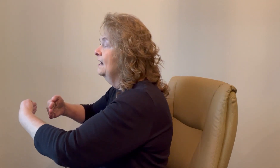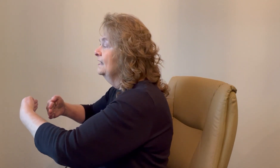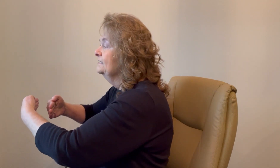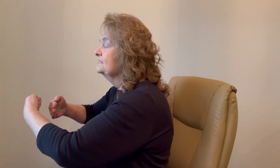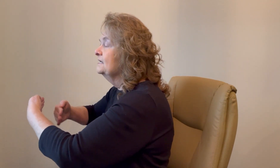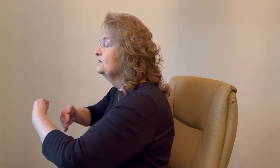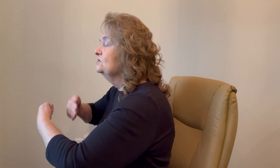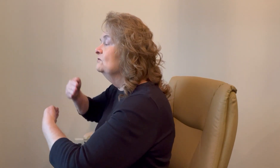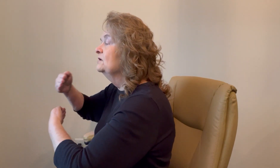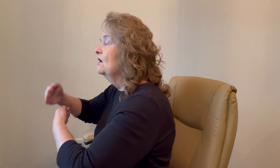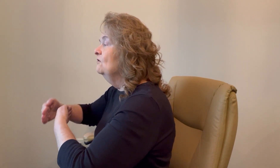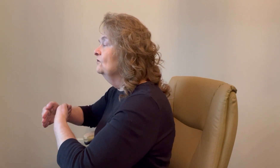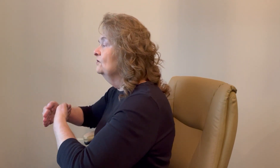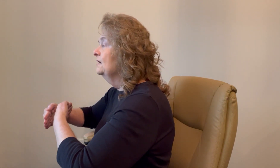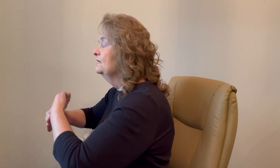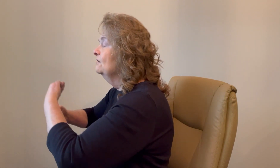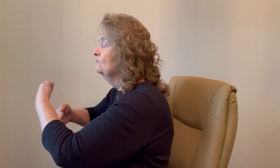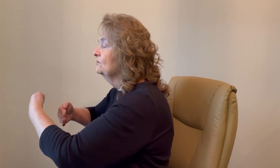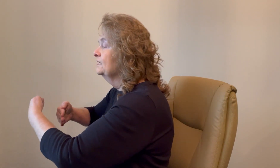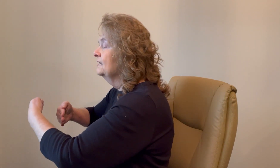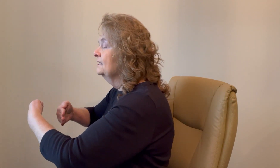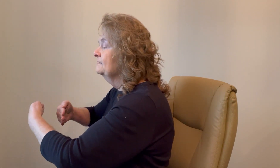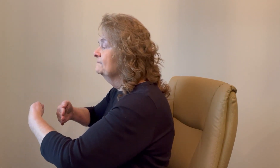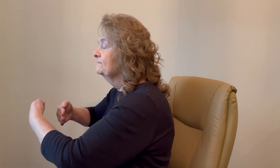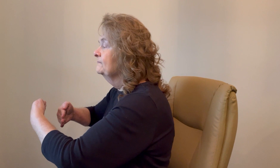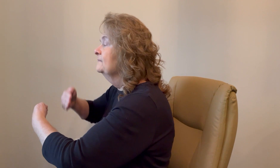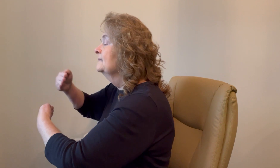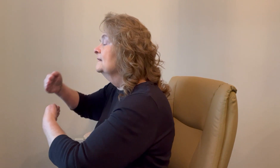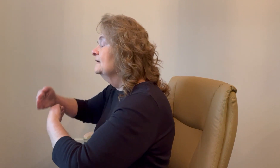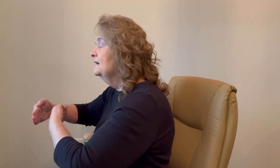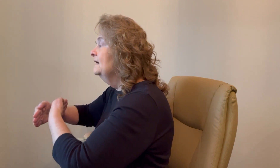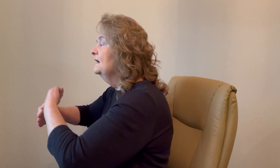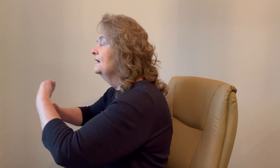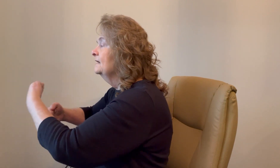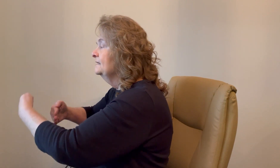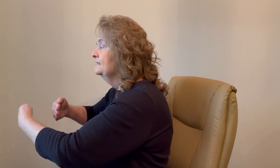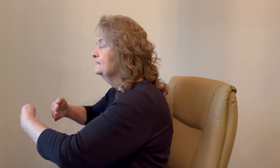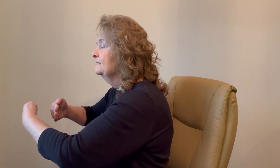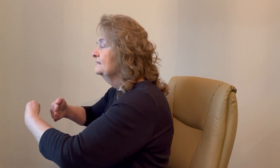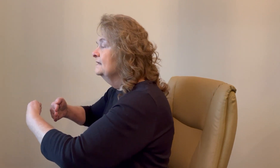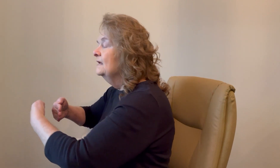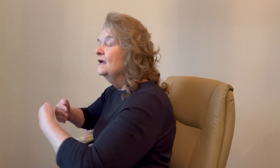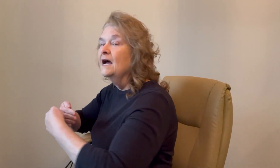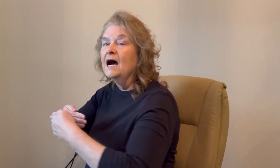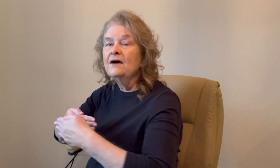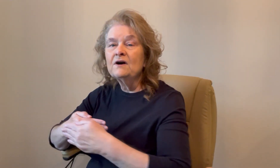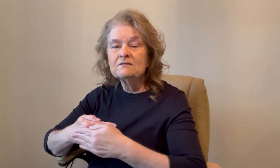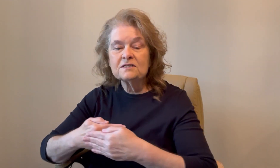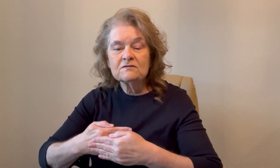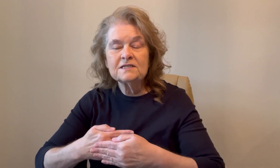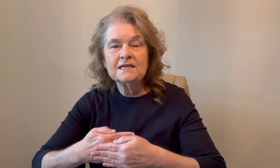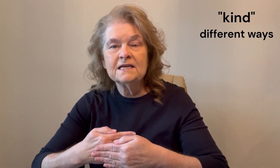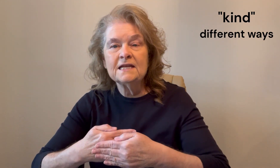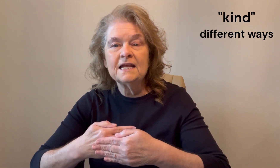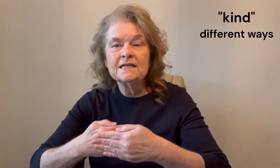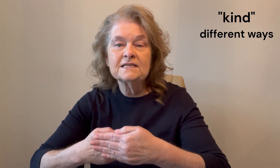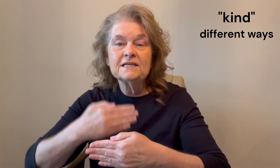Kind, just like you're doing over and over again. Kind. I've also seen it, instead